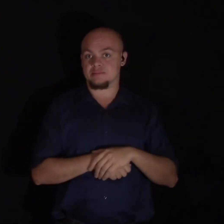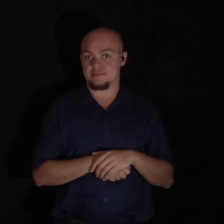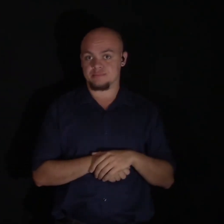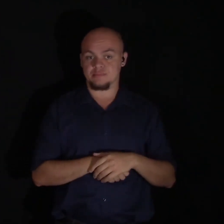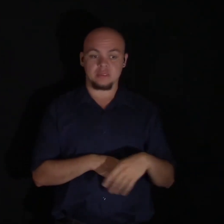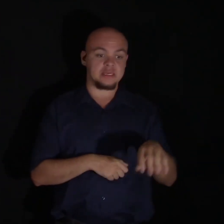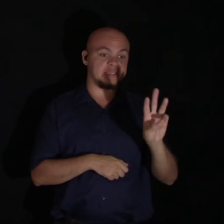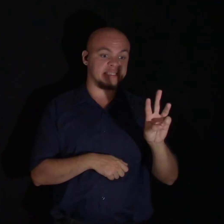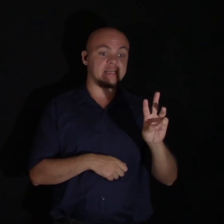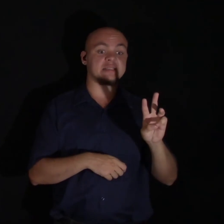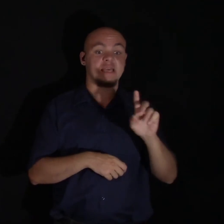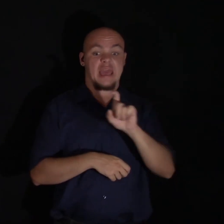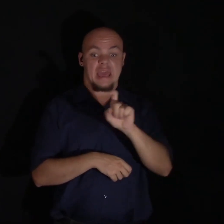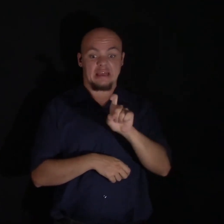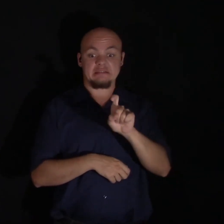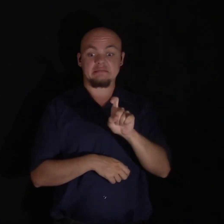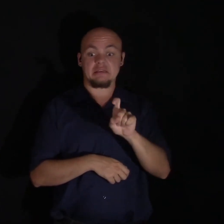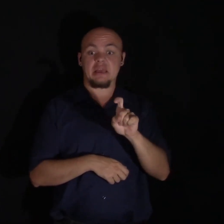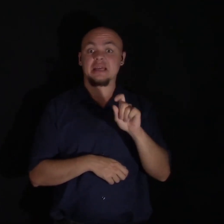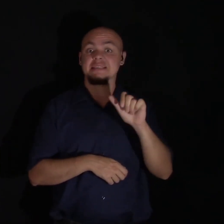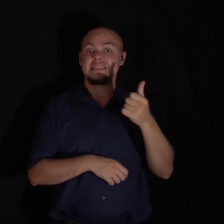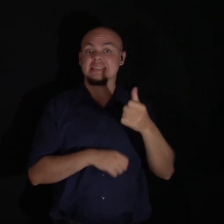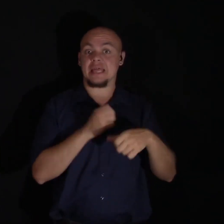6x in just over a decade.